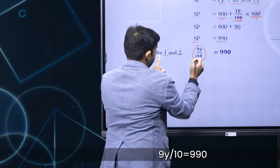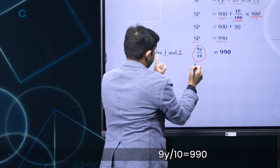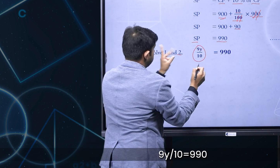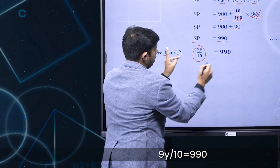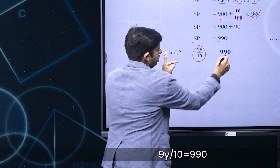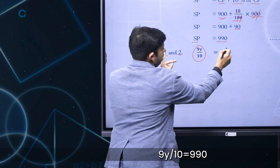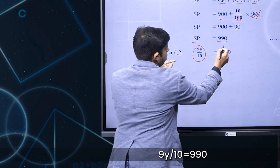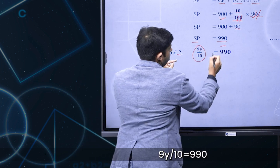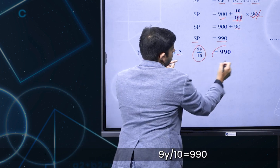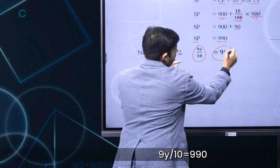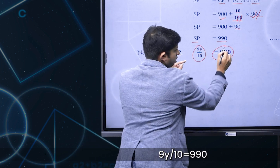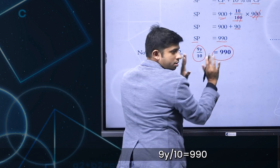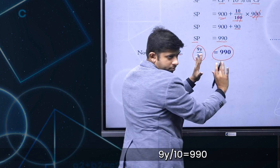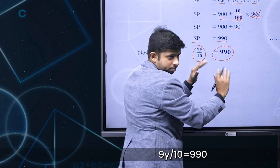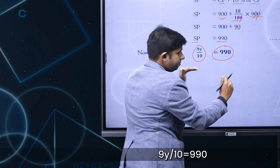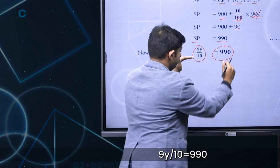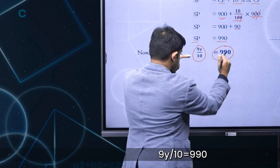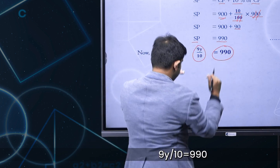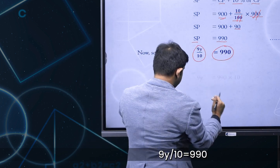(9y) by 10 equals to 990.